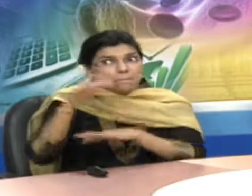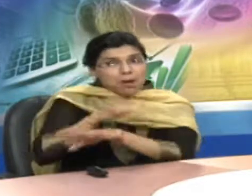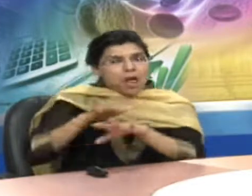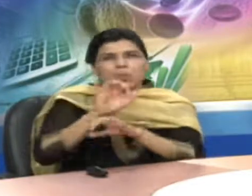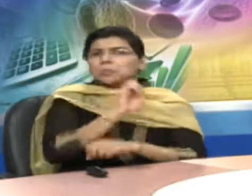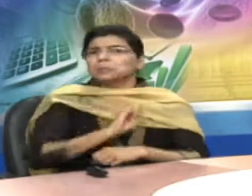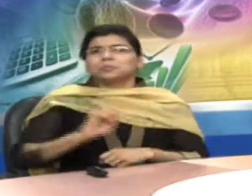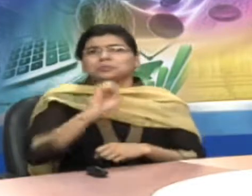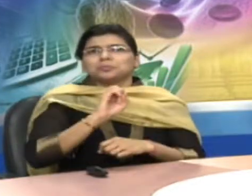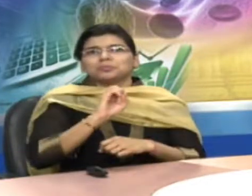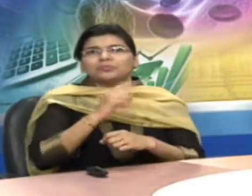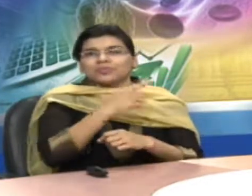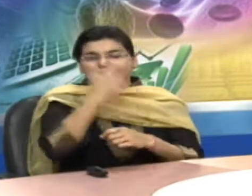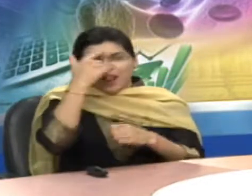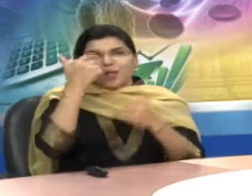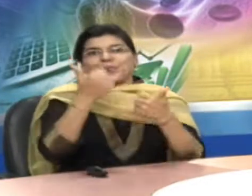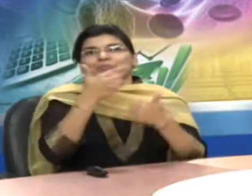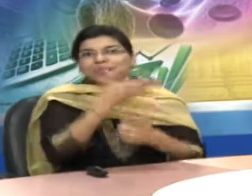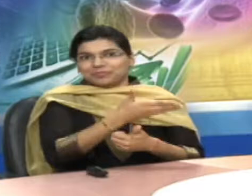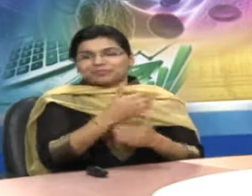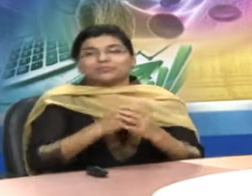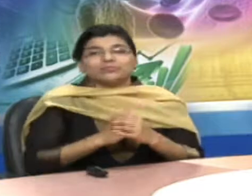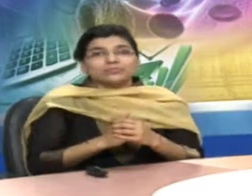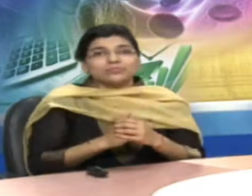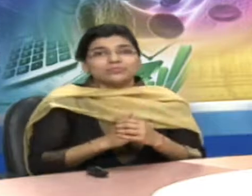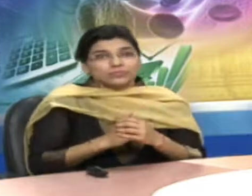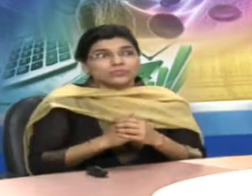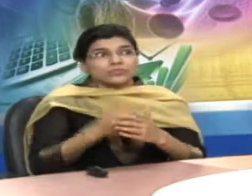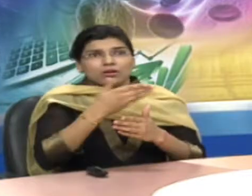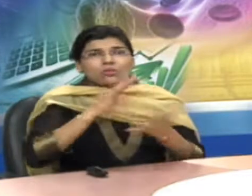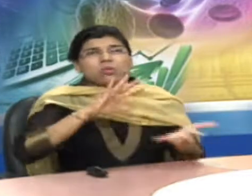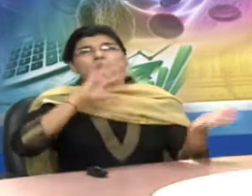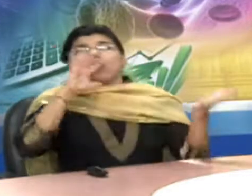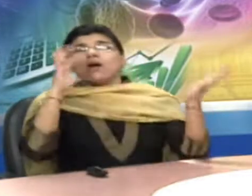He was really surprised. It was his good luck,